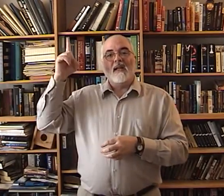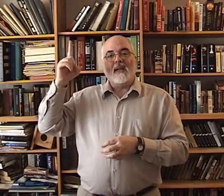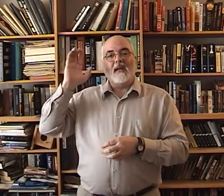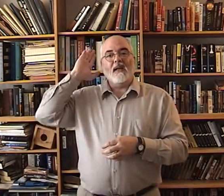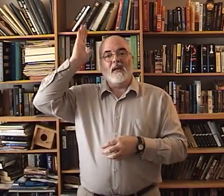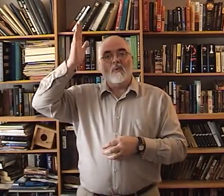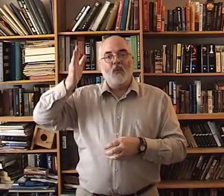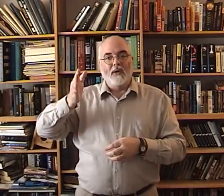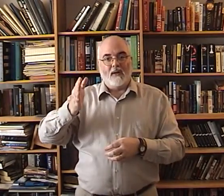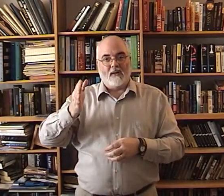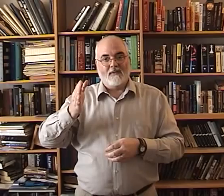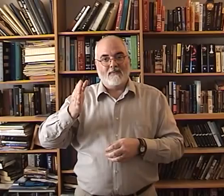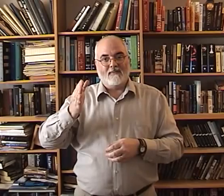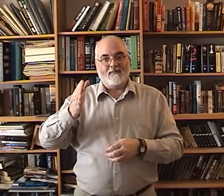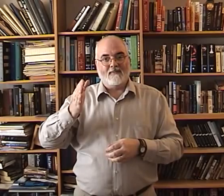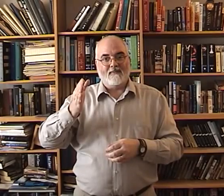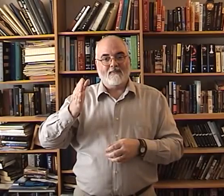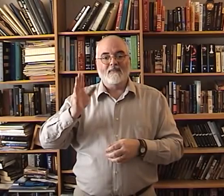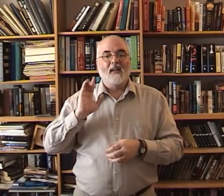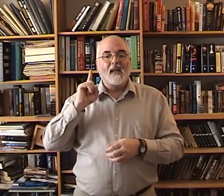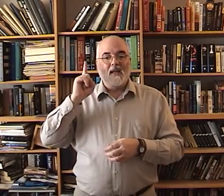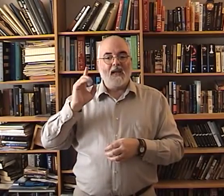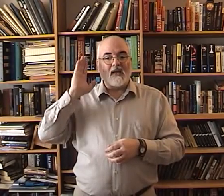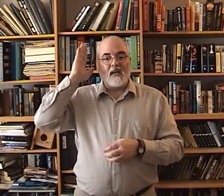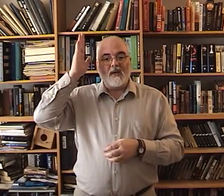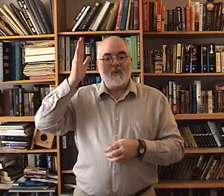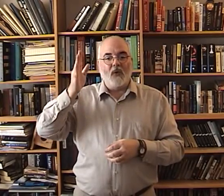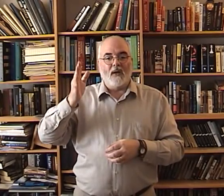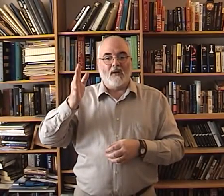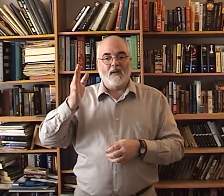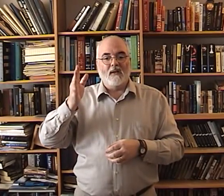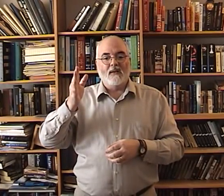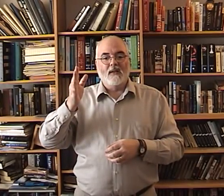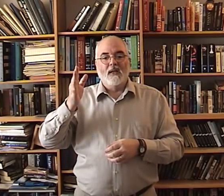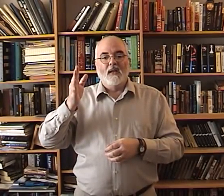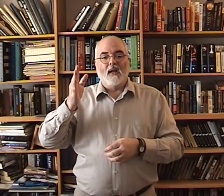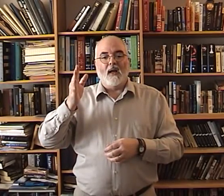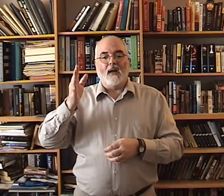he will. He will